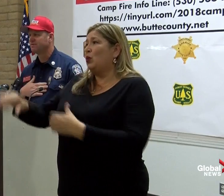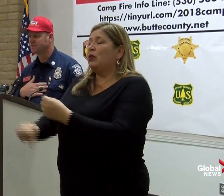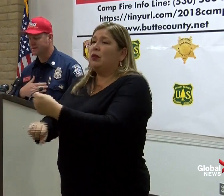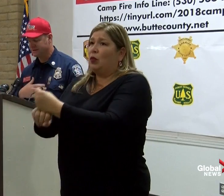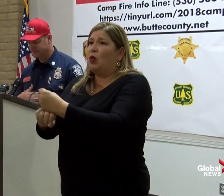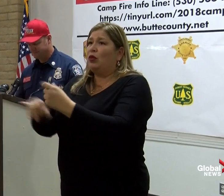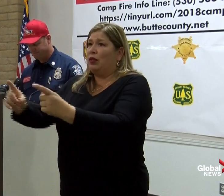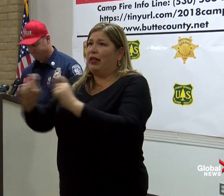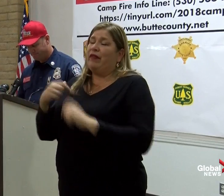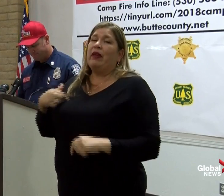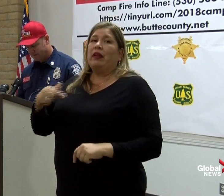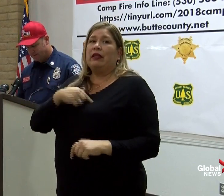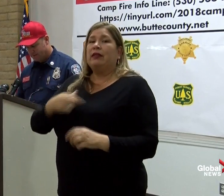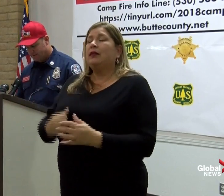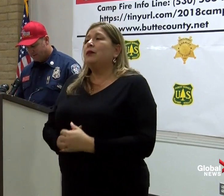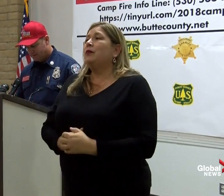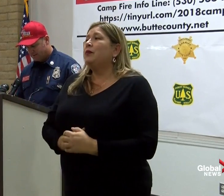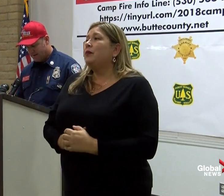that you've given to us.